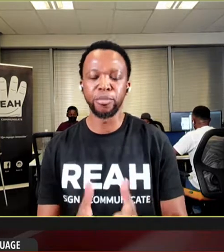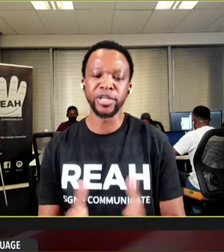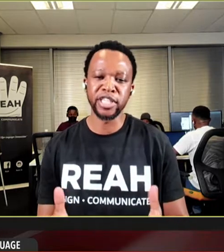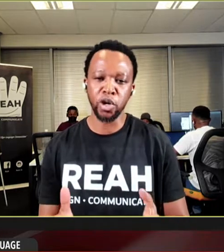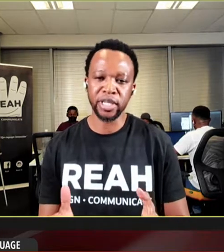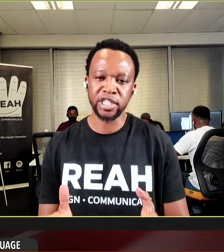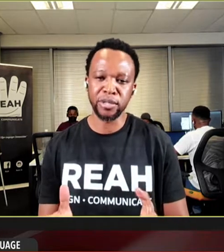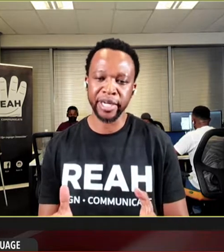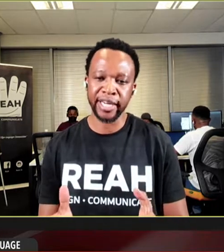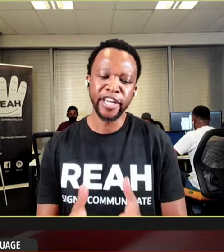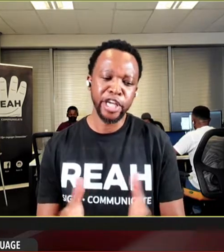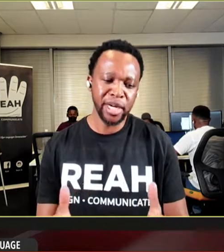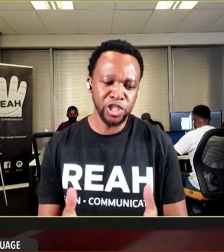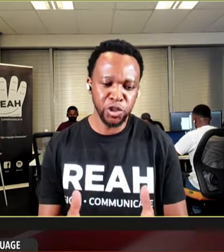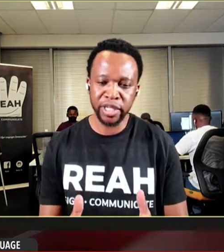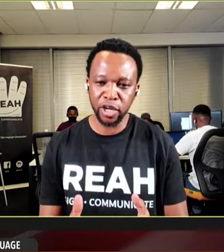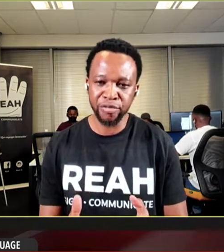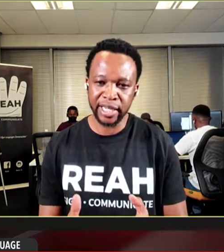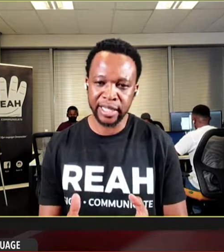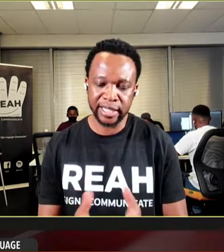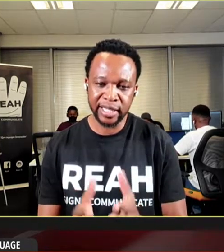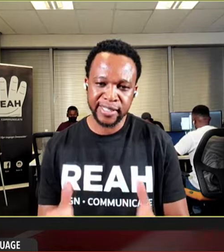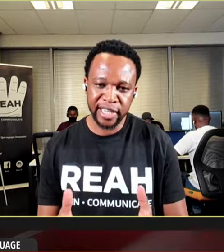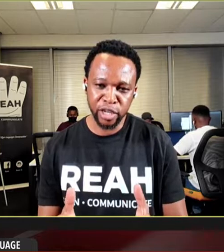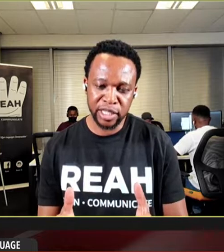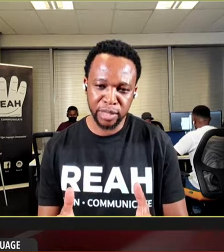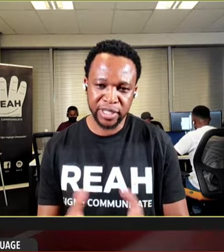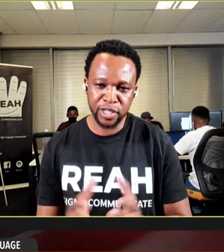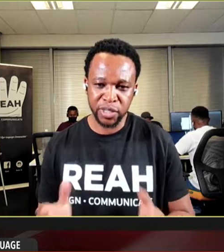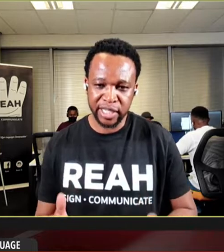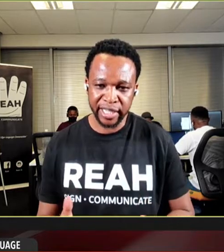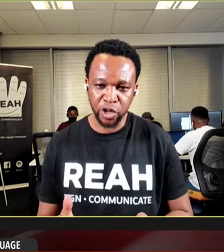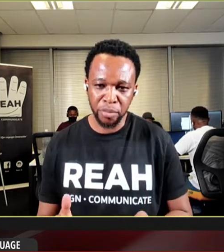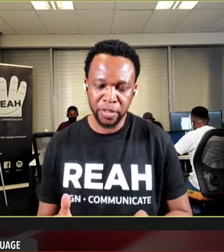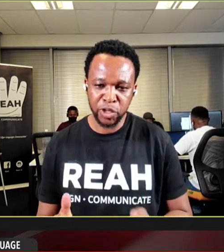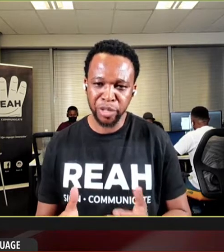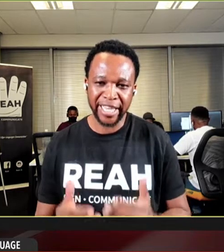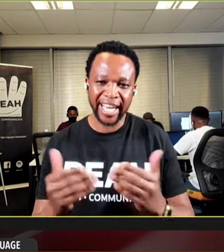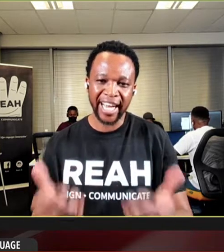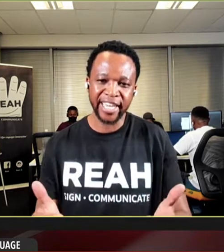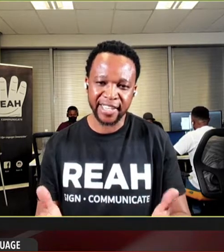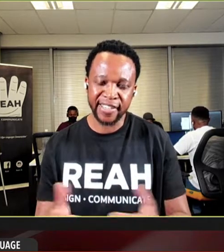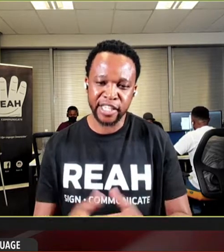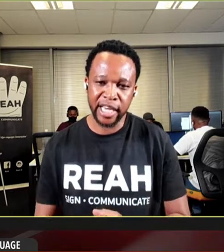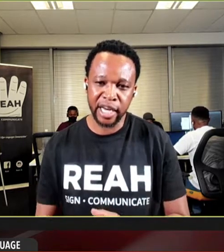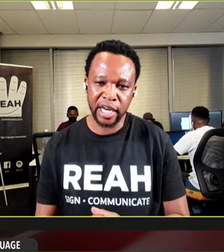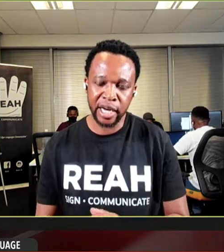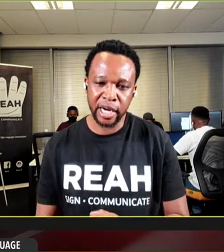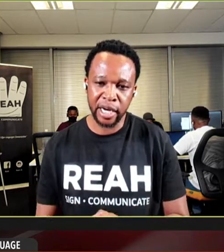only for bridging the communication barrier. Imagine during the COVID-19, sign language interpreters were sitting at home, so meaning they can't